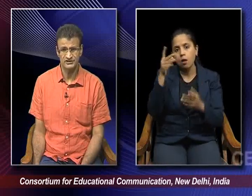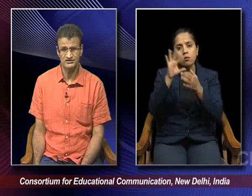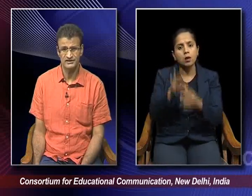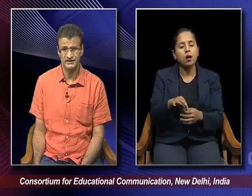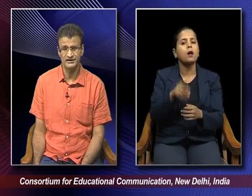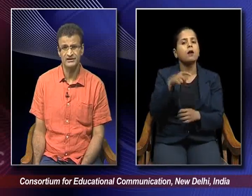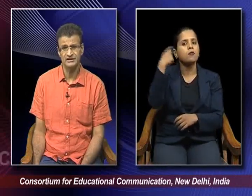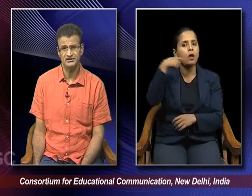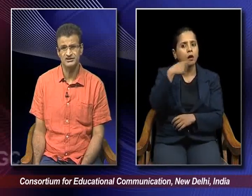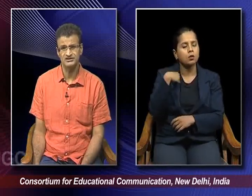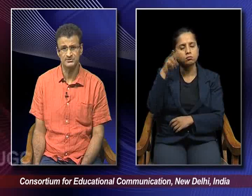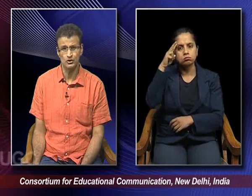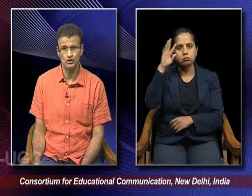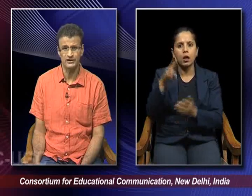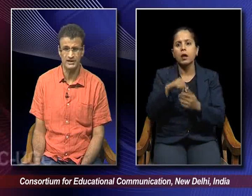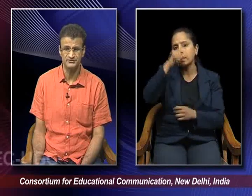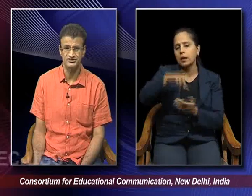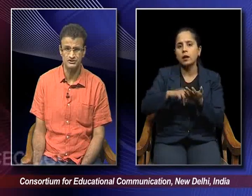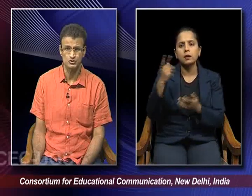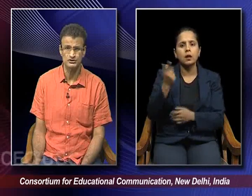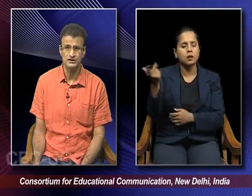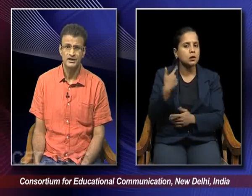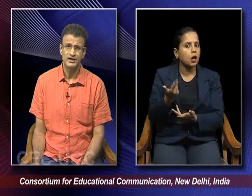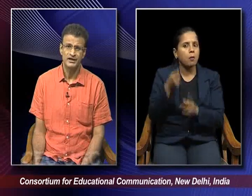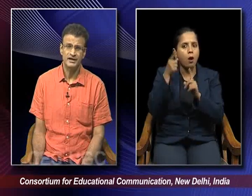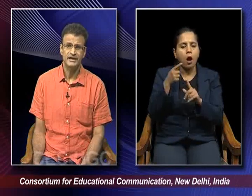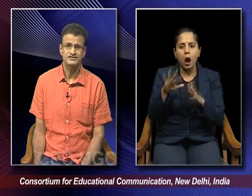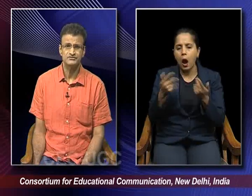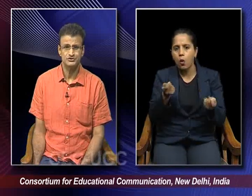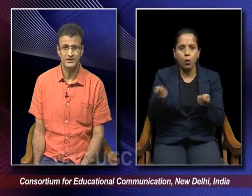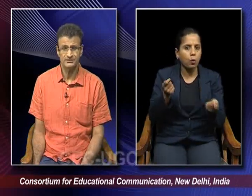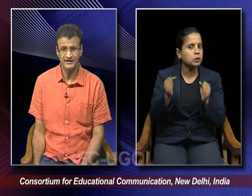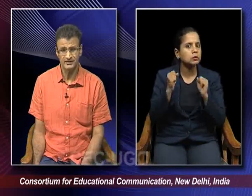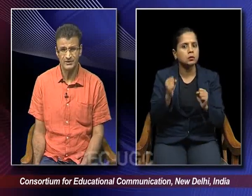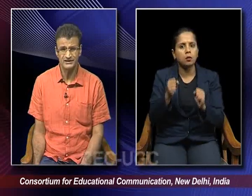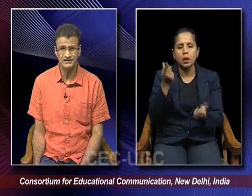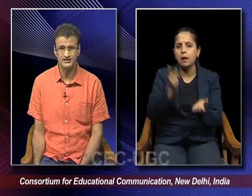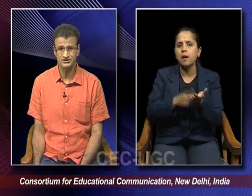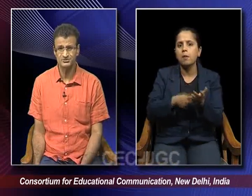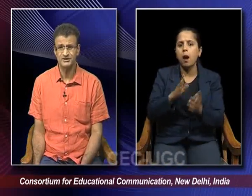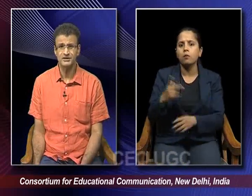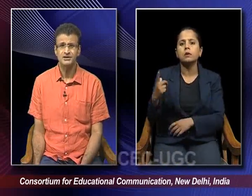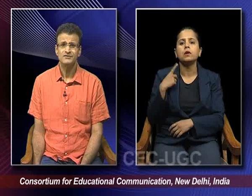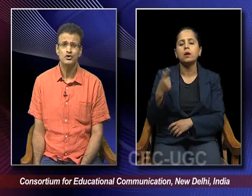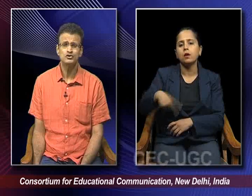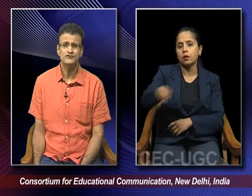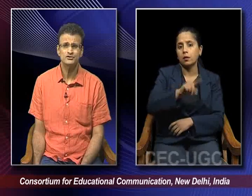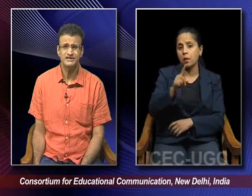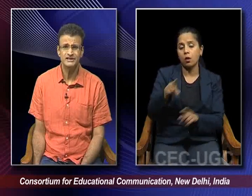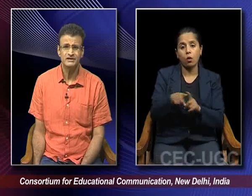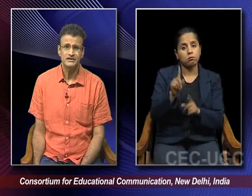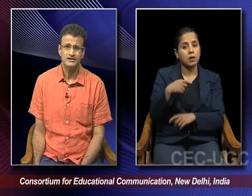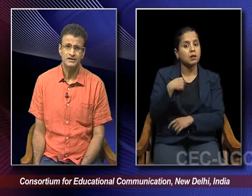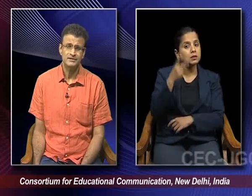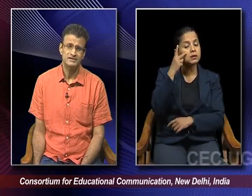film industry, and Indian national leadership could not take up these issues as it was being demanded by the leaders. But we also have to